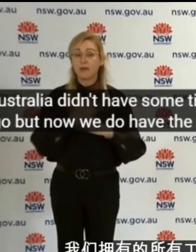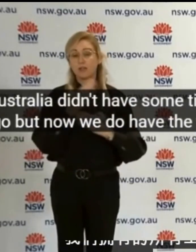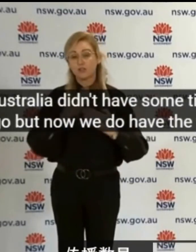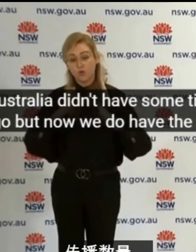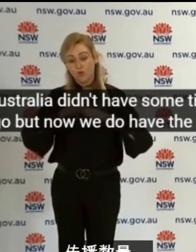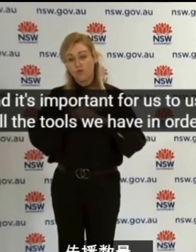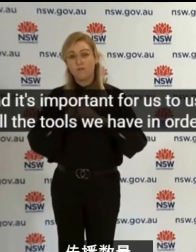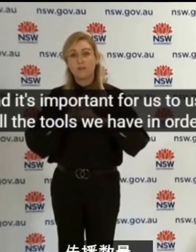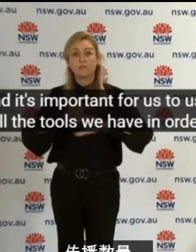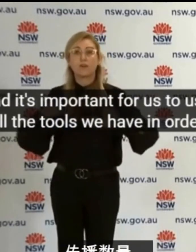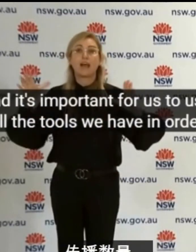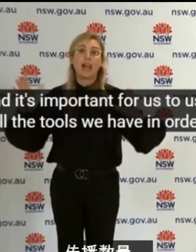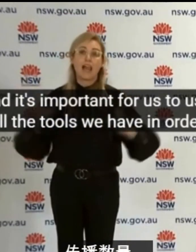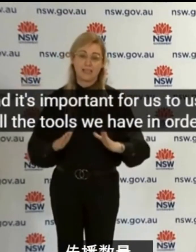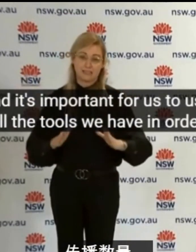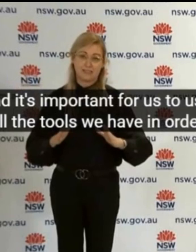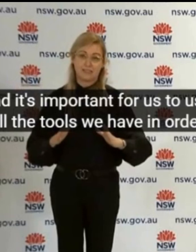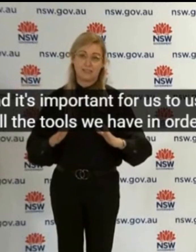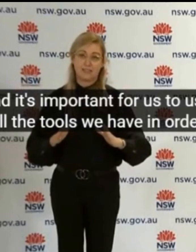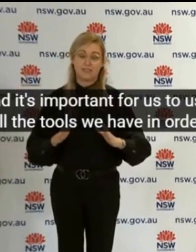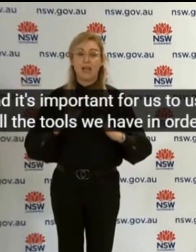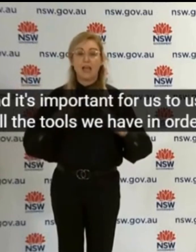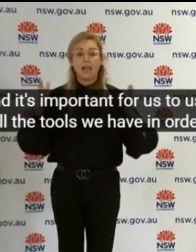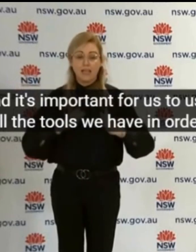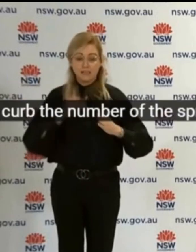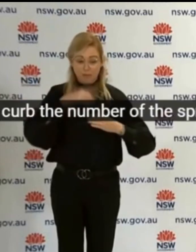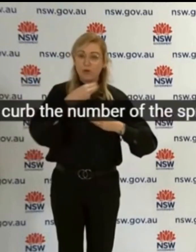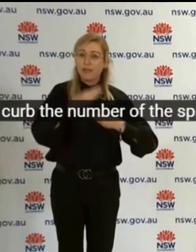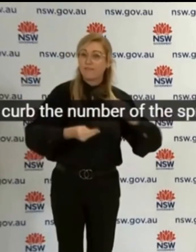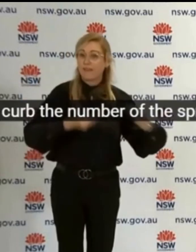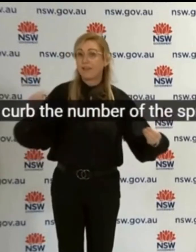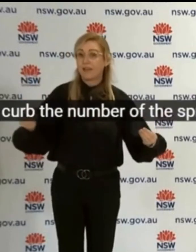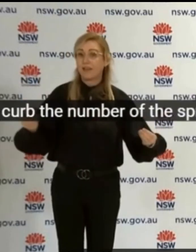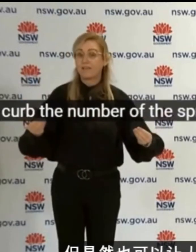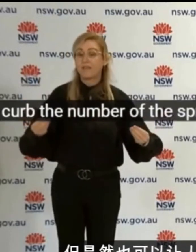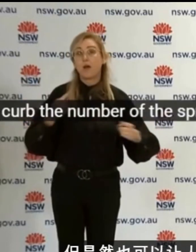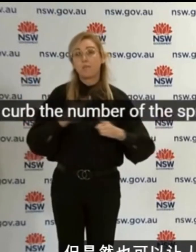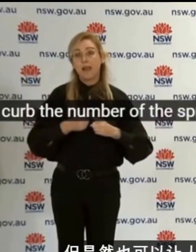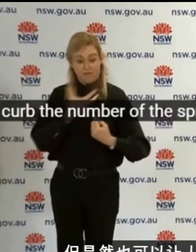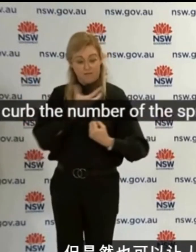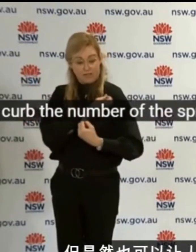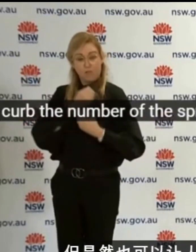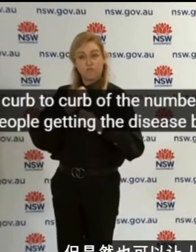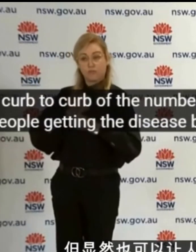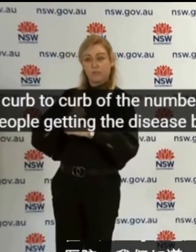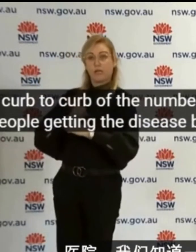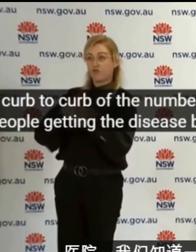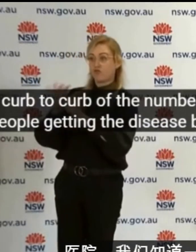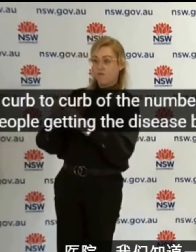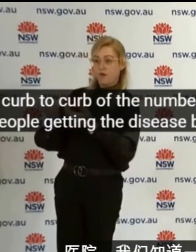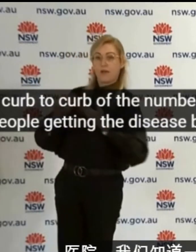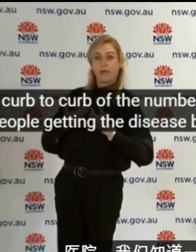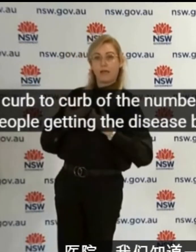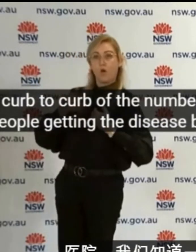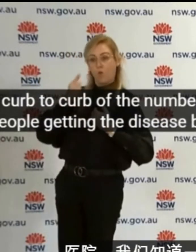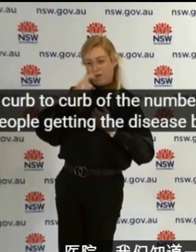spread, to curb the number of people getting the disease, but also obviously to keep people out of hospital. And we know that once you have a